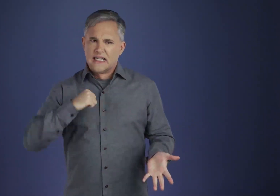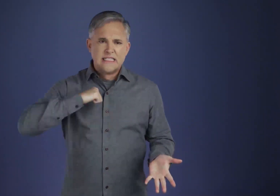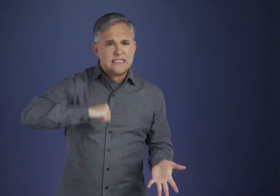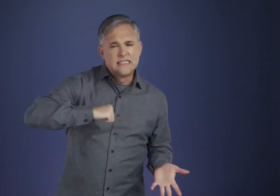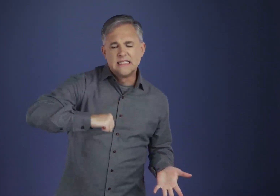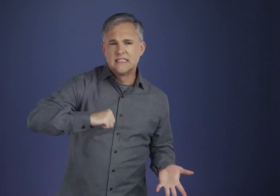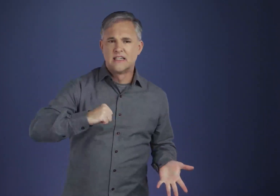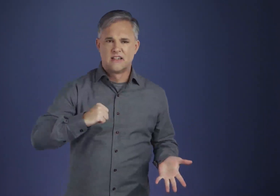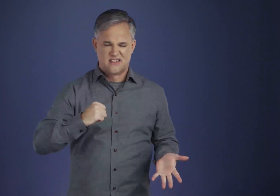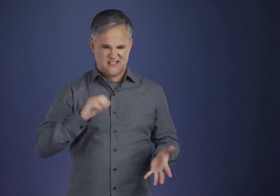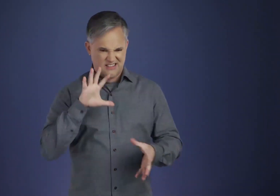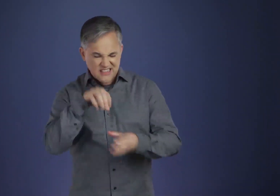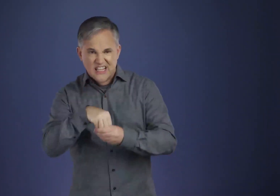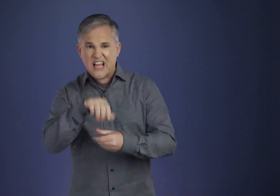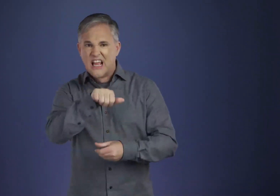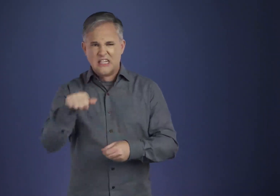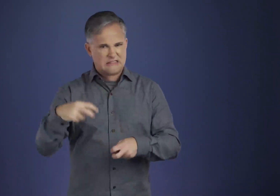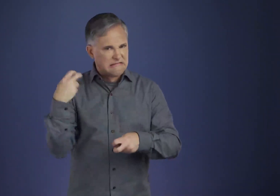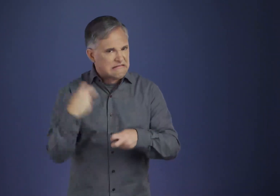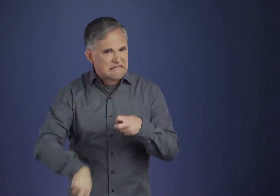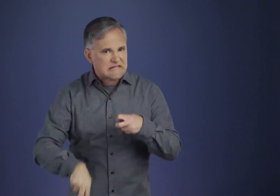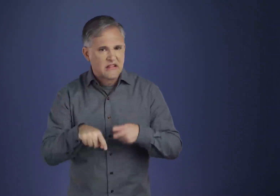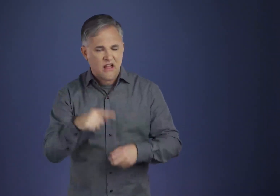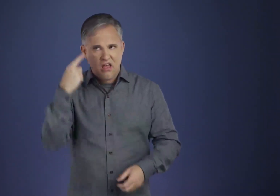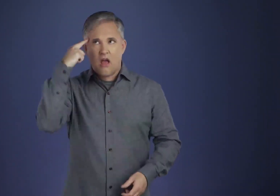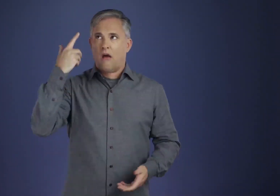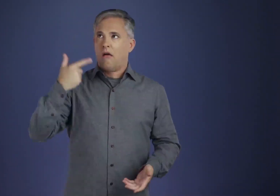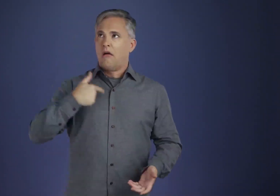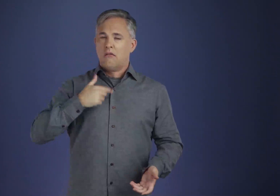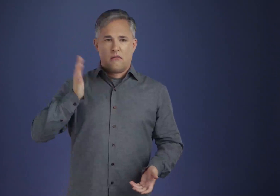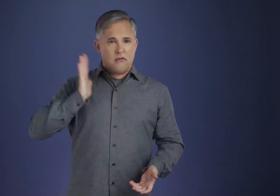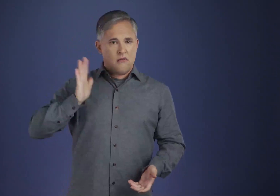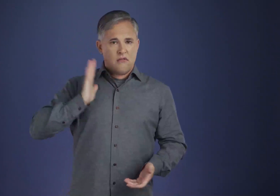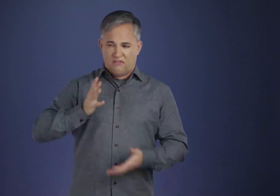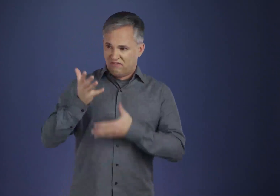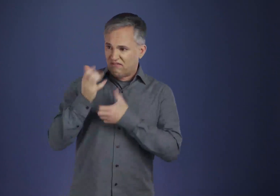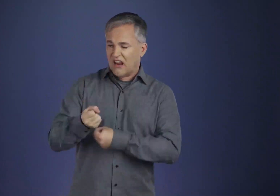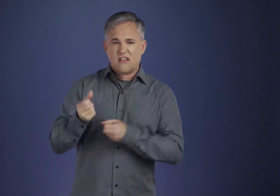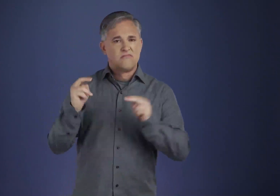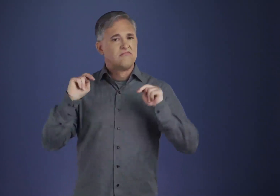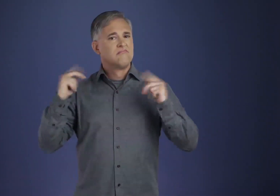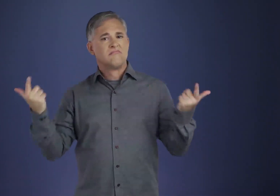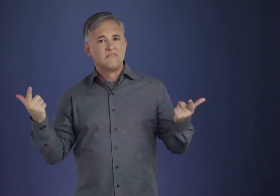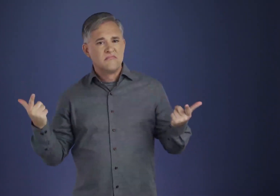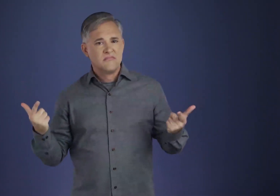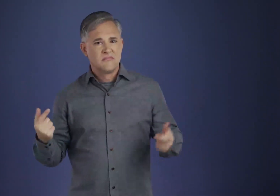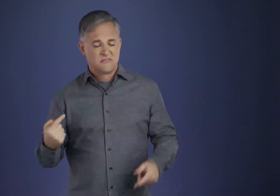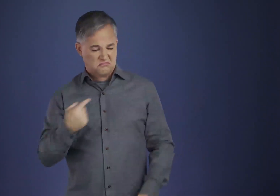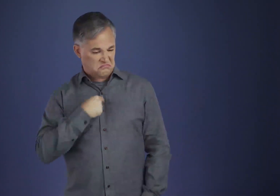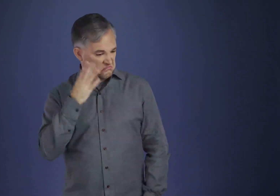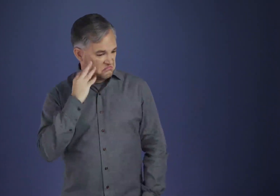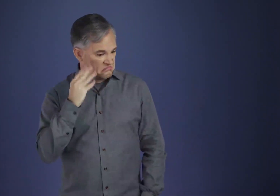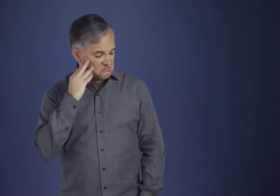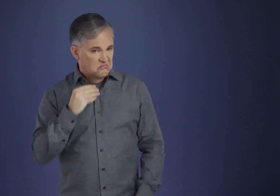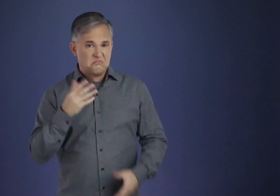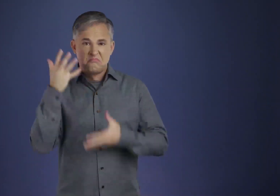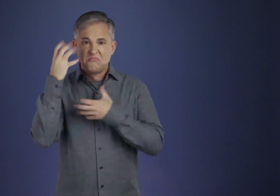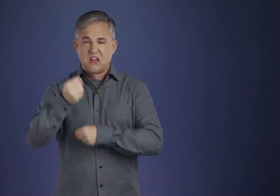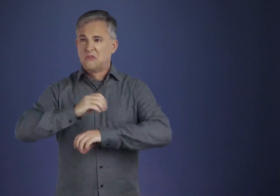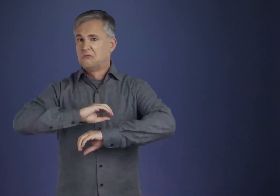think they have tried faith and found it wanting. They have tried the way of faith and the way of no faith. Since